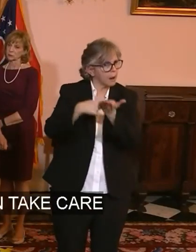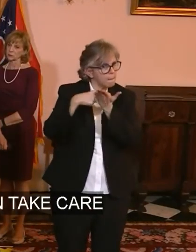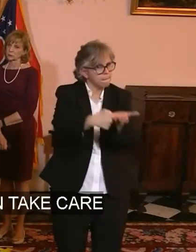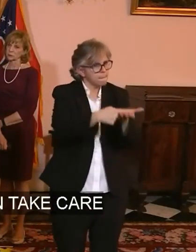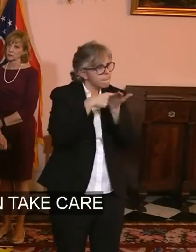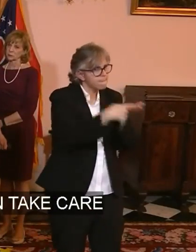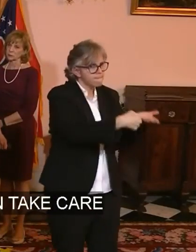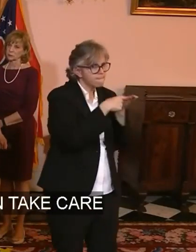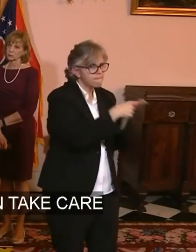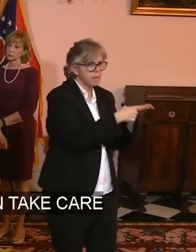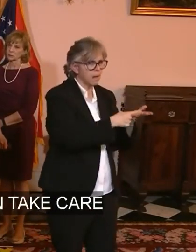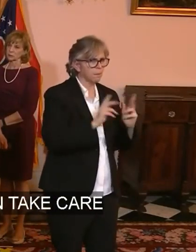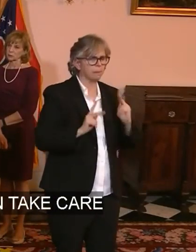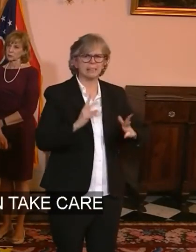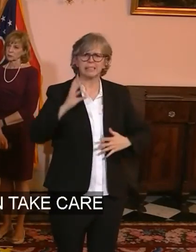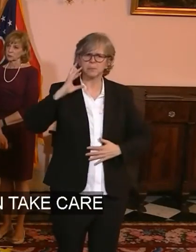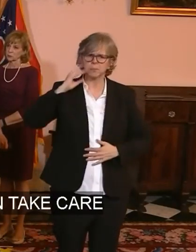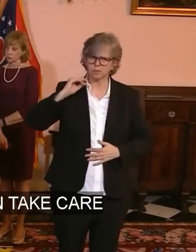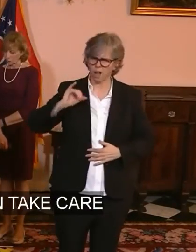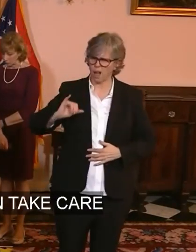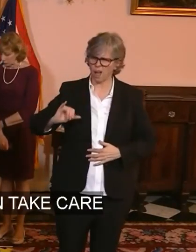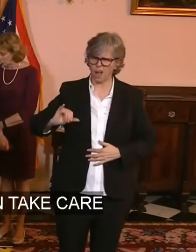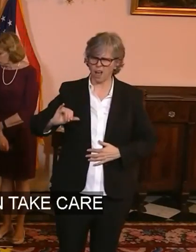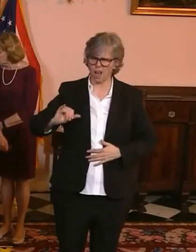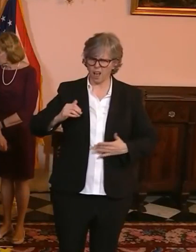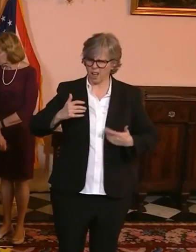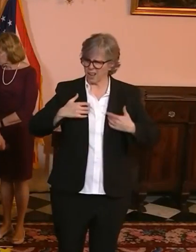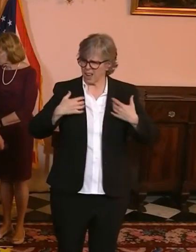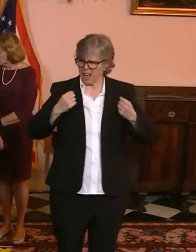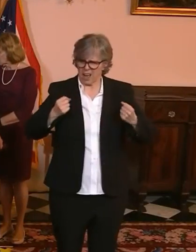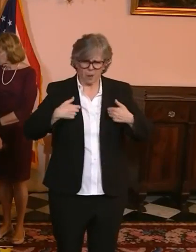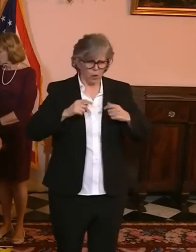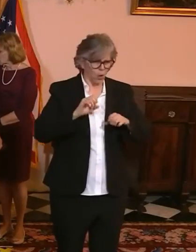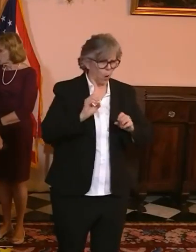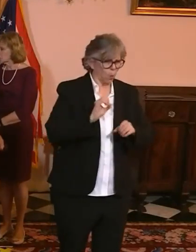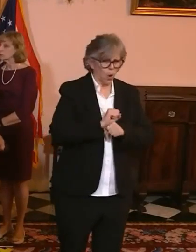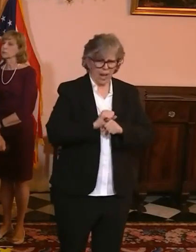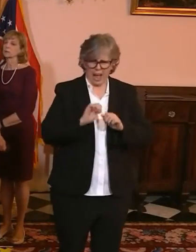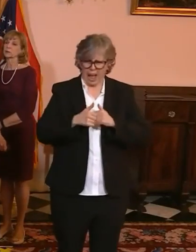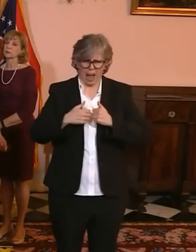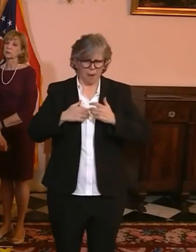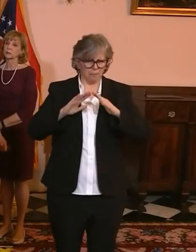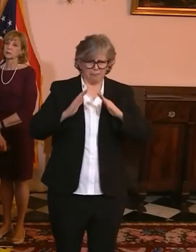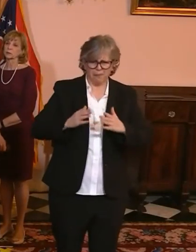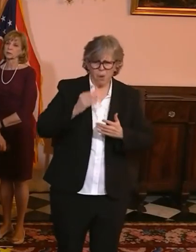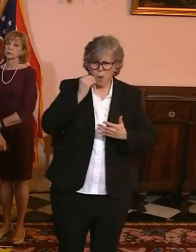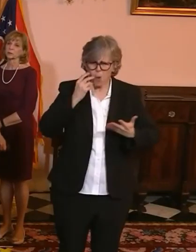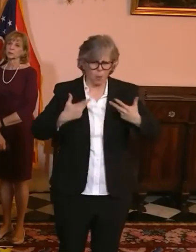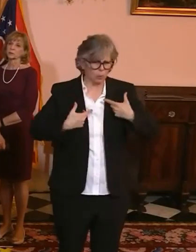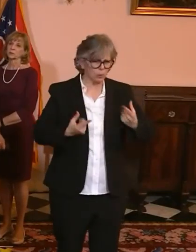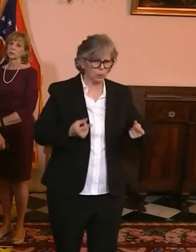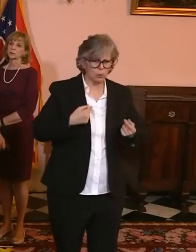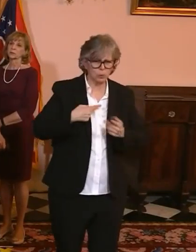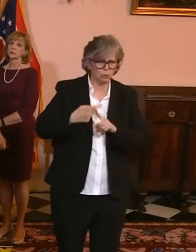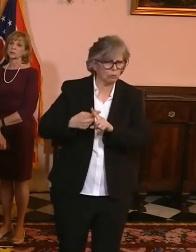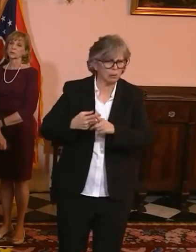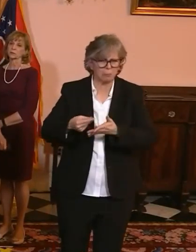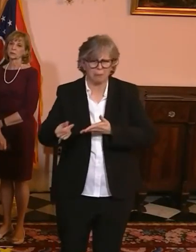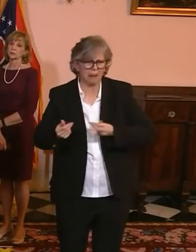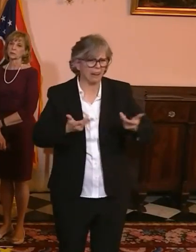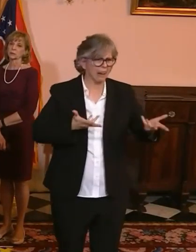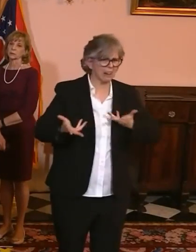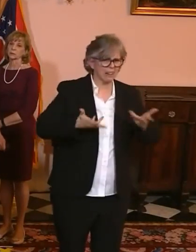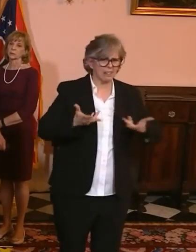economy as it is, and making sure that they have housing and shelter. We talk to realtors. We'll be talking to recorders, mayors, people